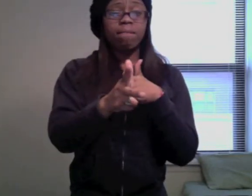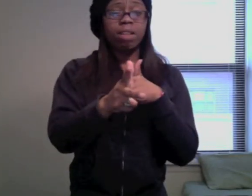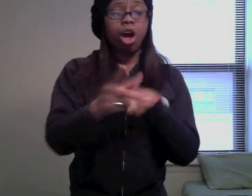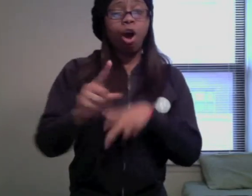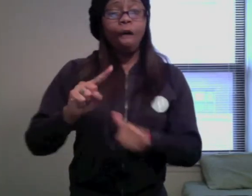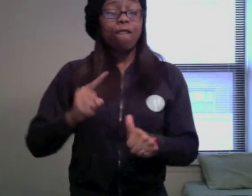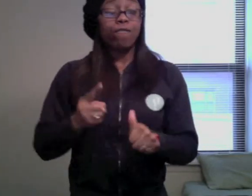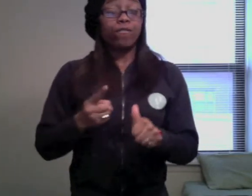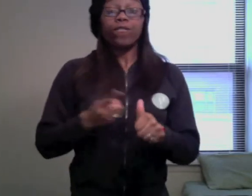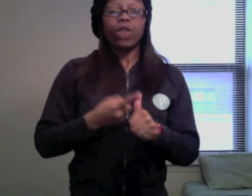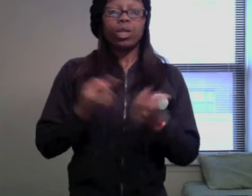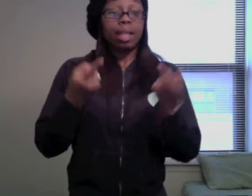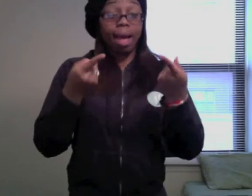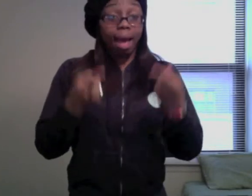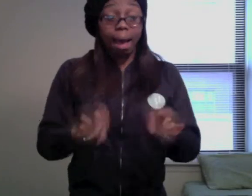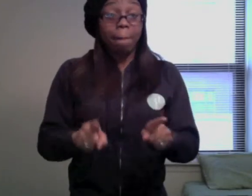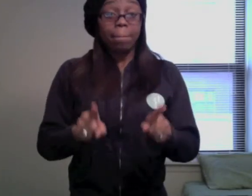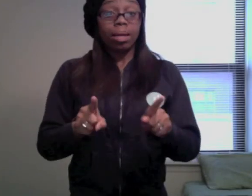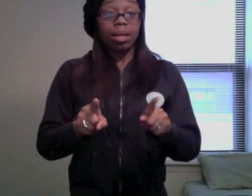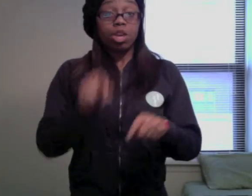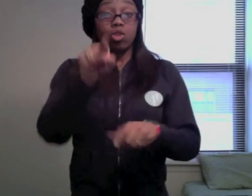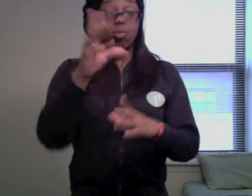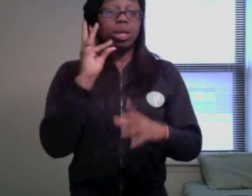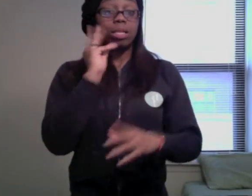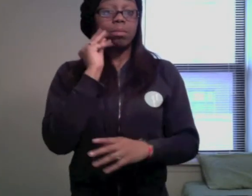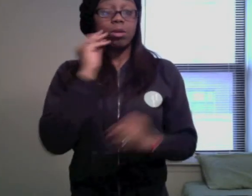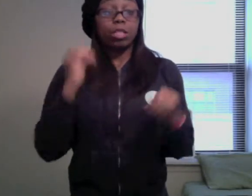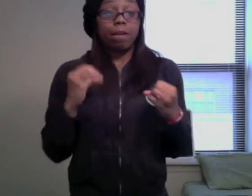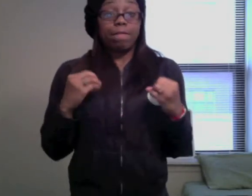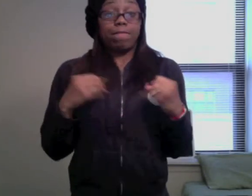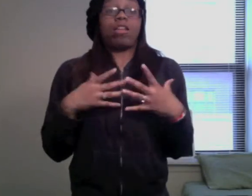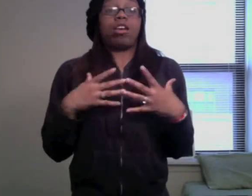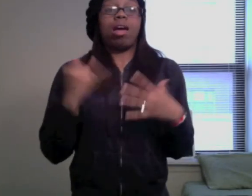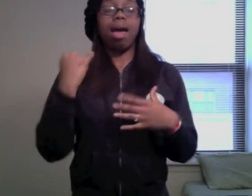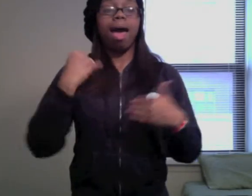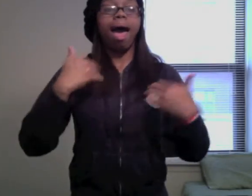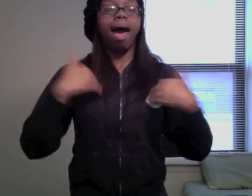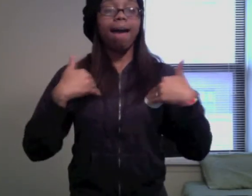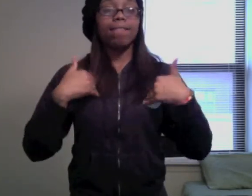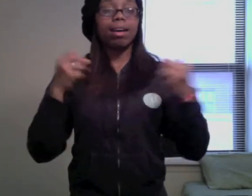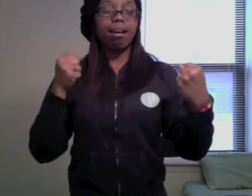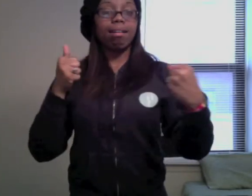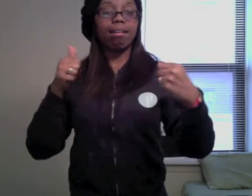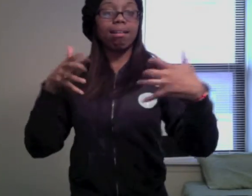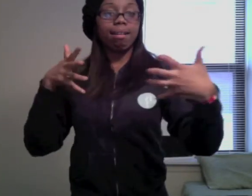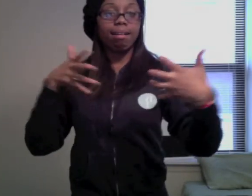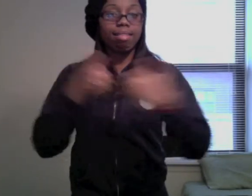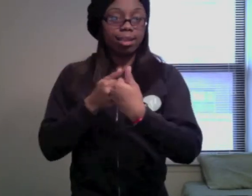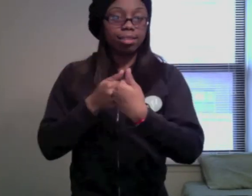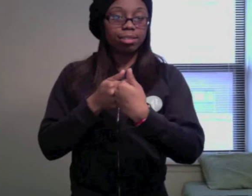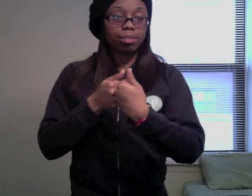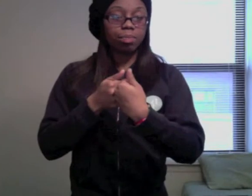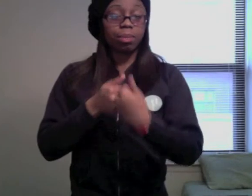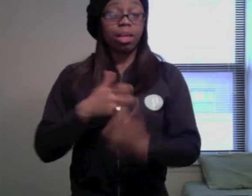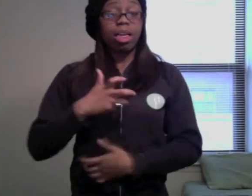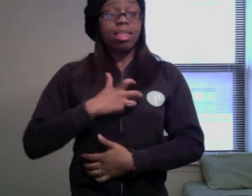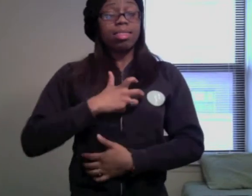actually occurred was that you experienced a fear of having a collision. The anger was actually based in